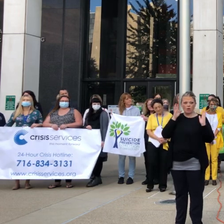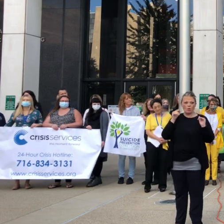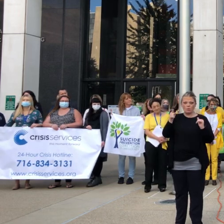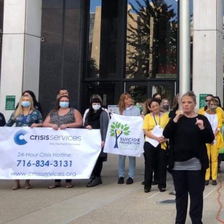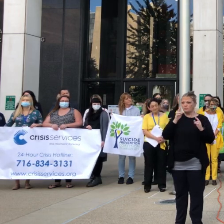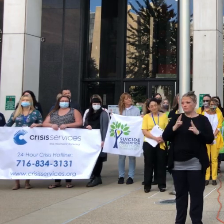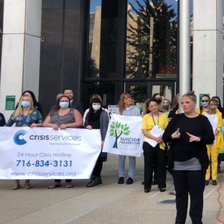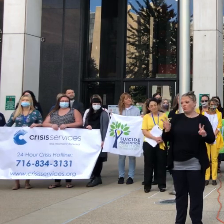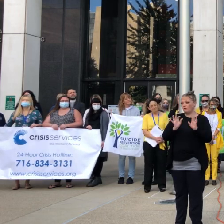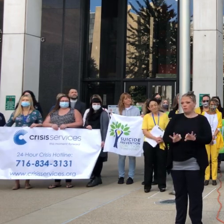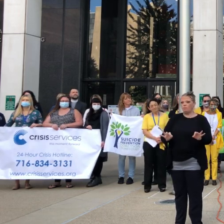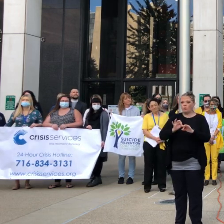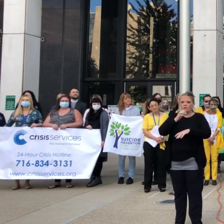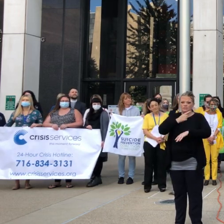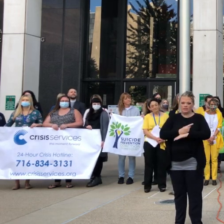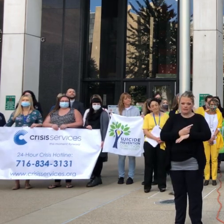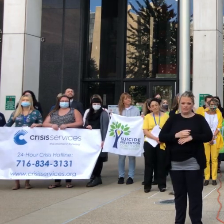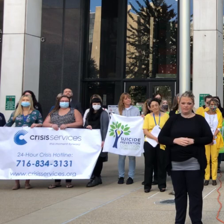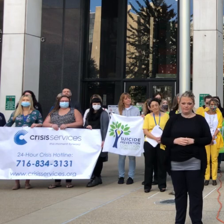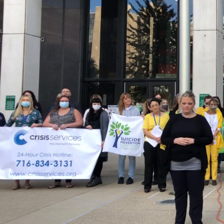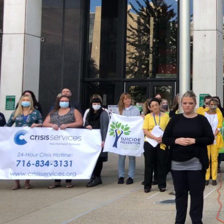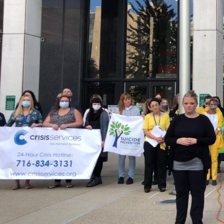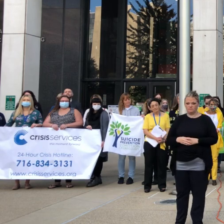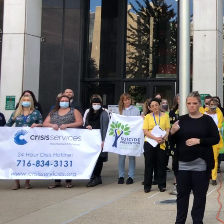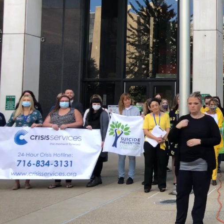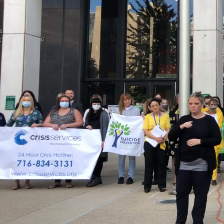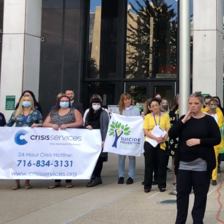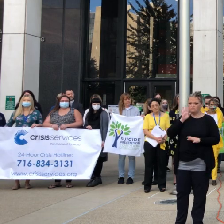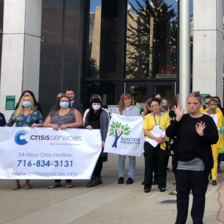very important day. And we will